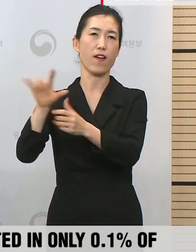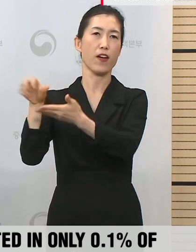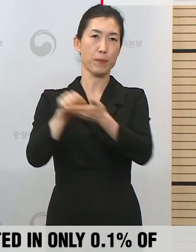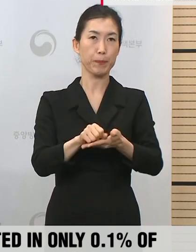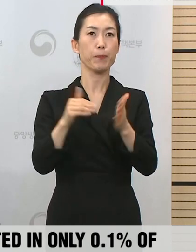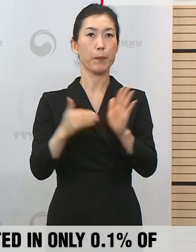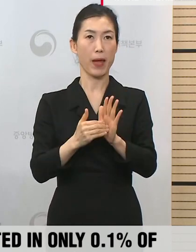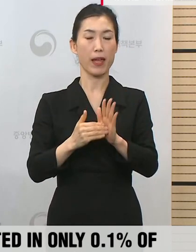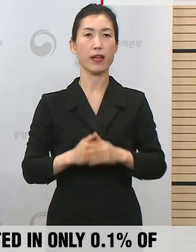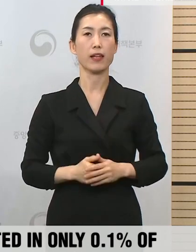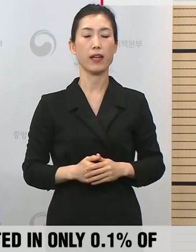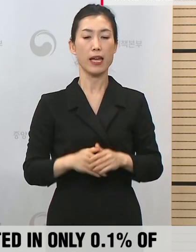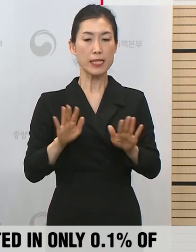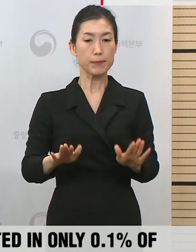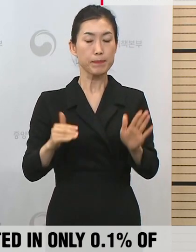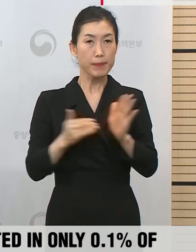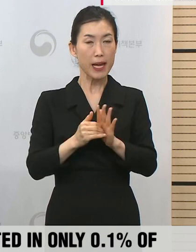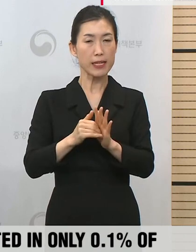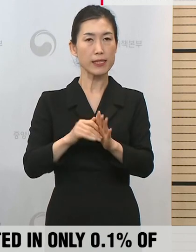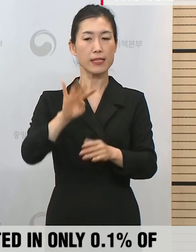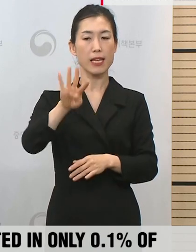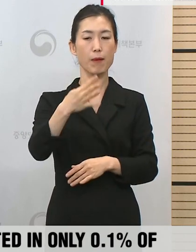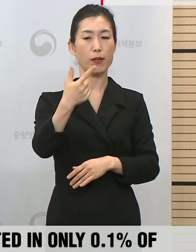of yesterday, we also have more than